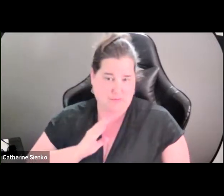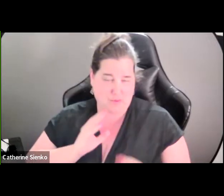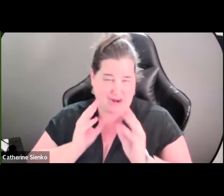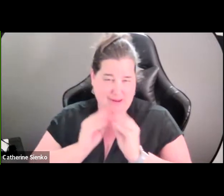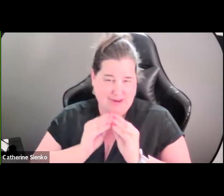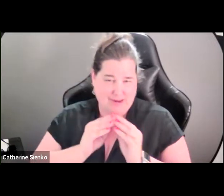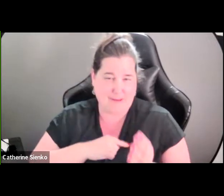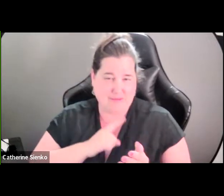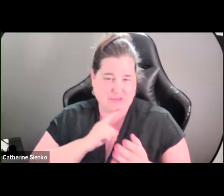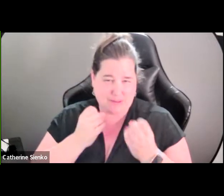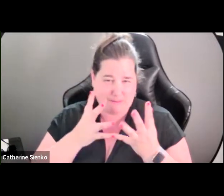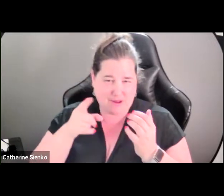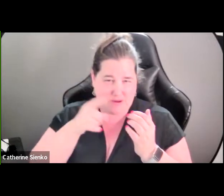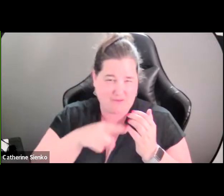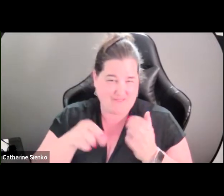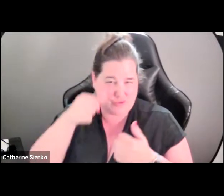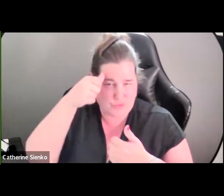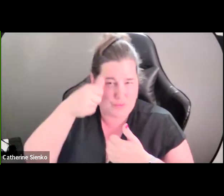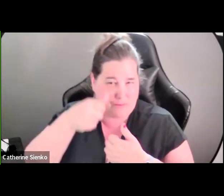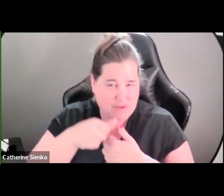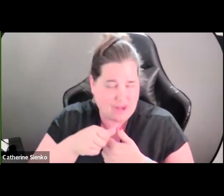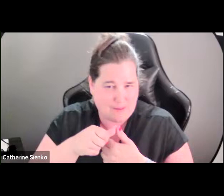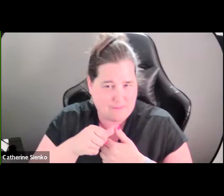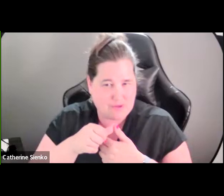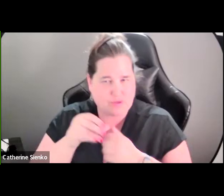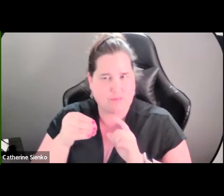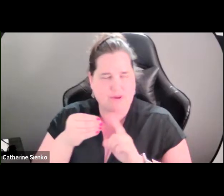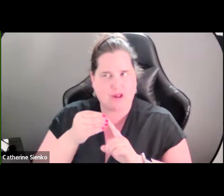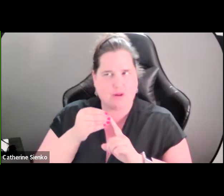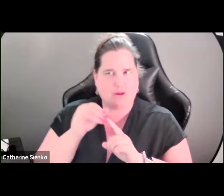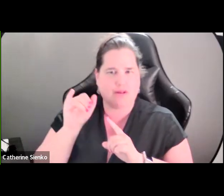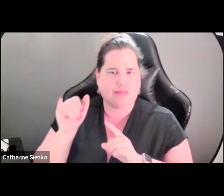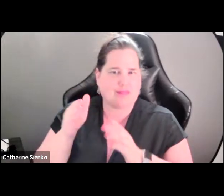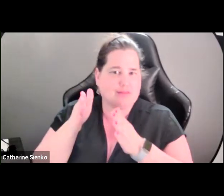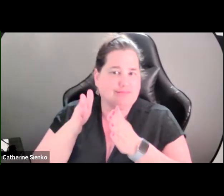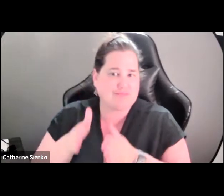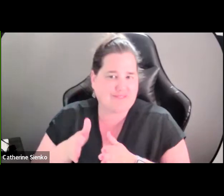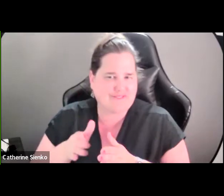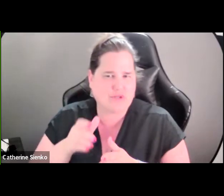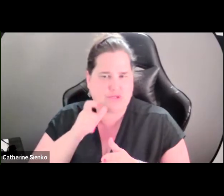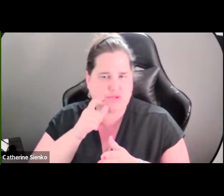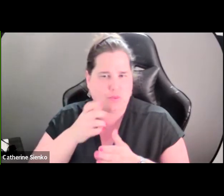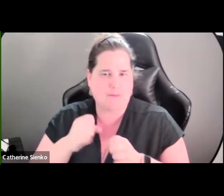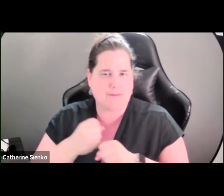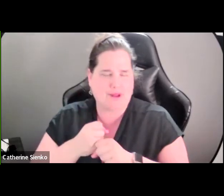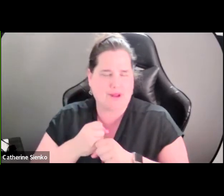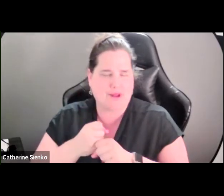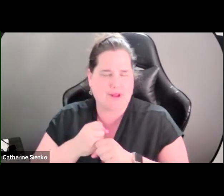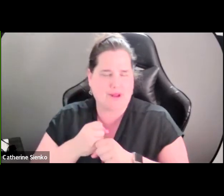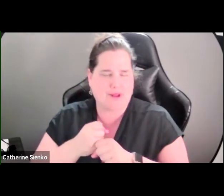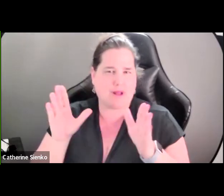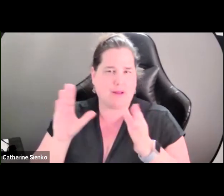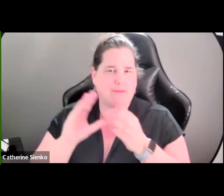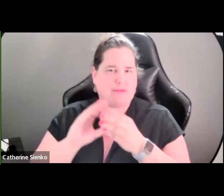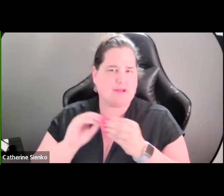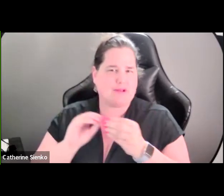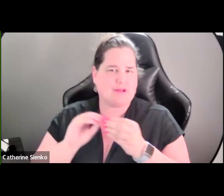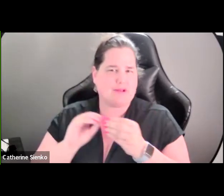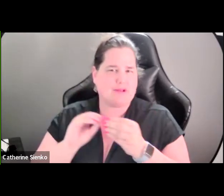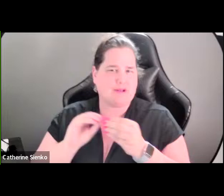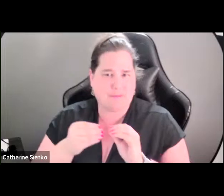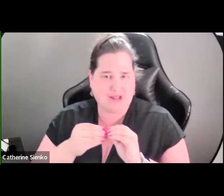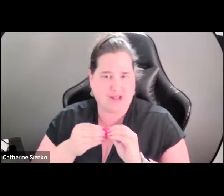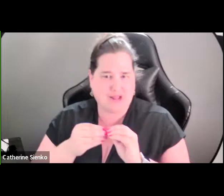Thinking about what happened at the last board meeting, I'm sure many of you recall, there was an